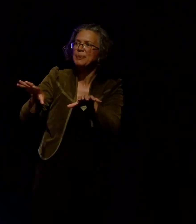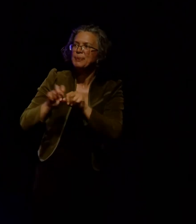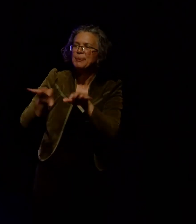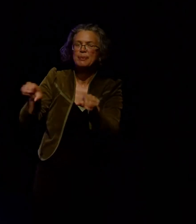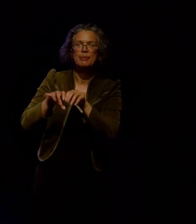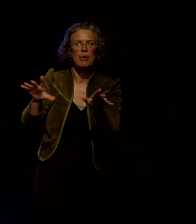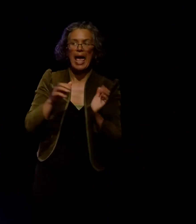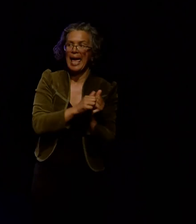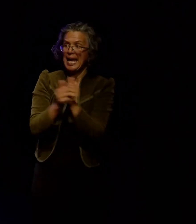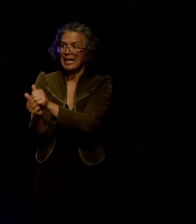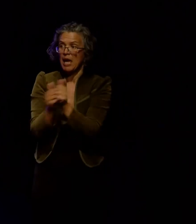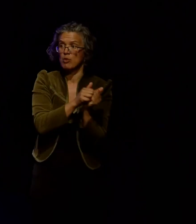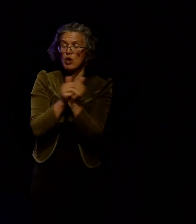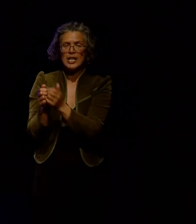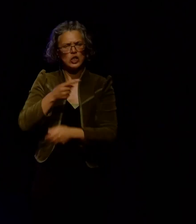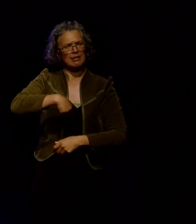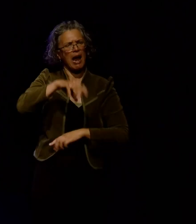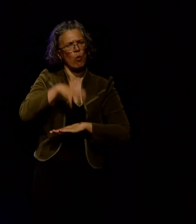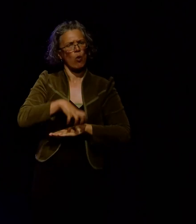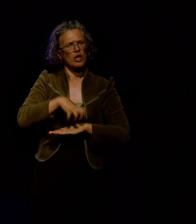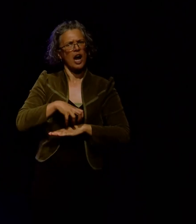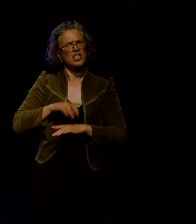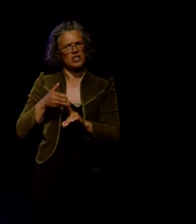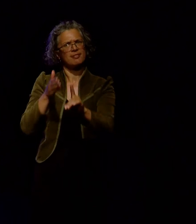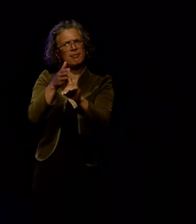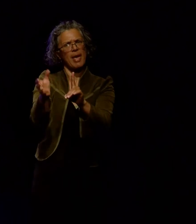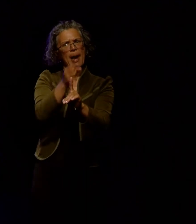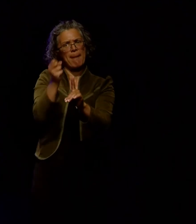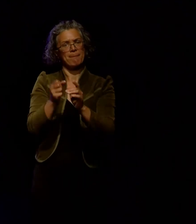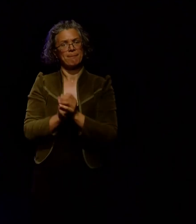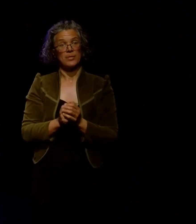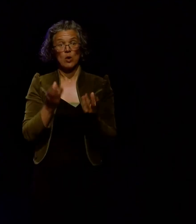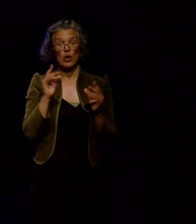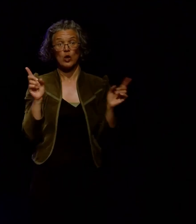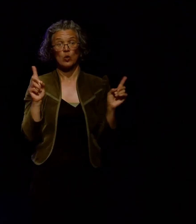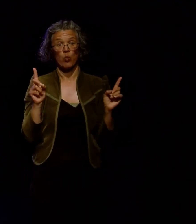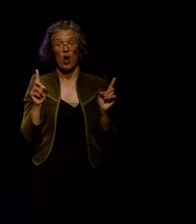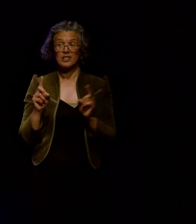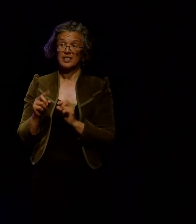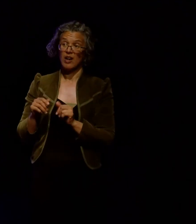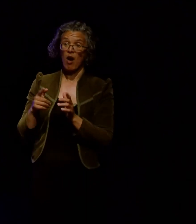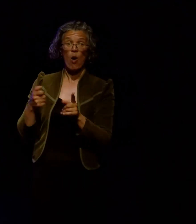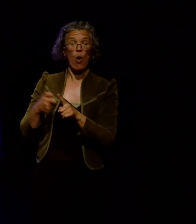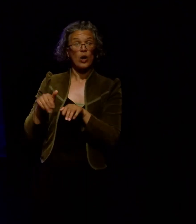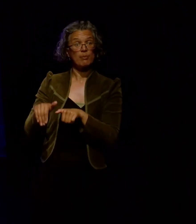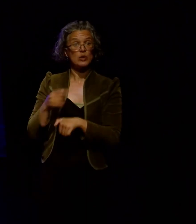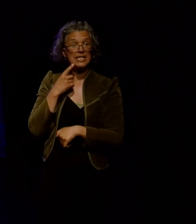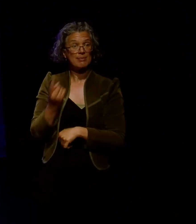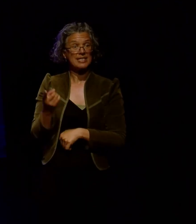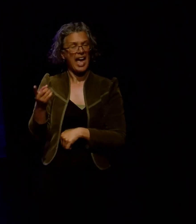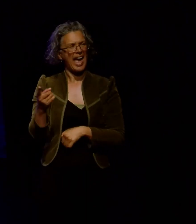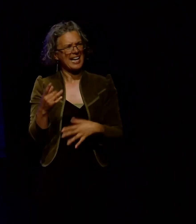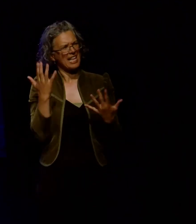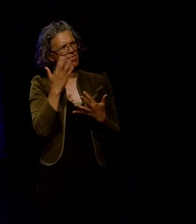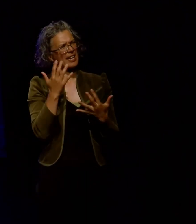our institution aims for. So what are the lessons? Tanya from Auckland Museum said for them it was thinking about how different